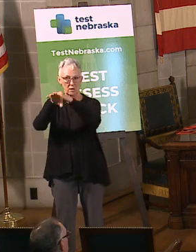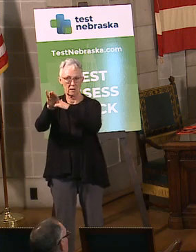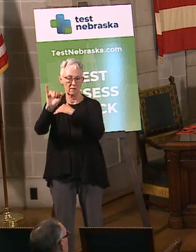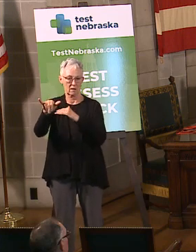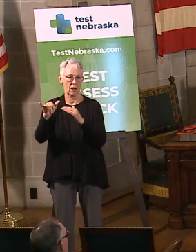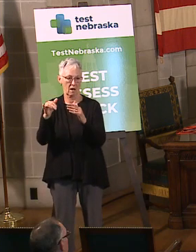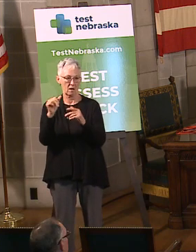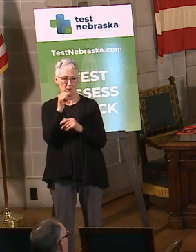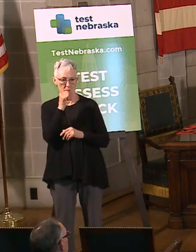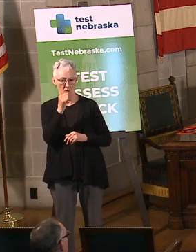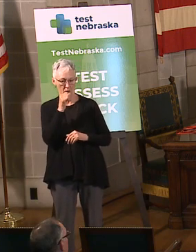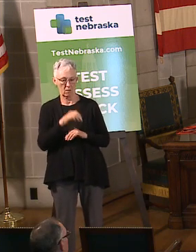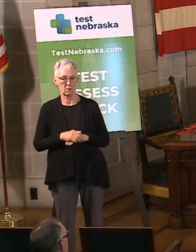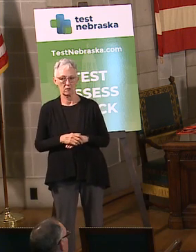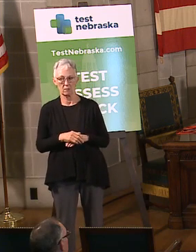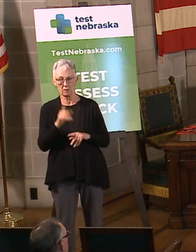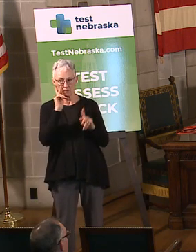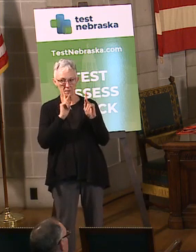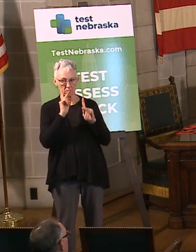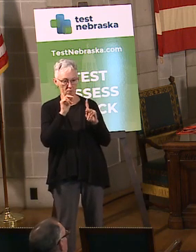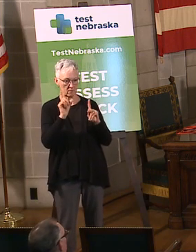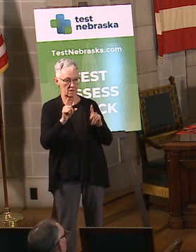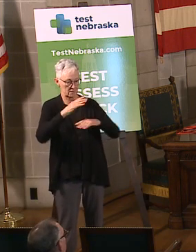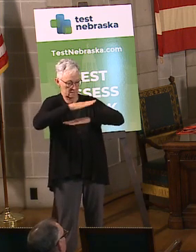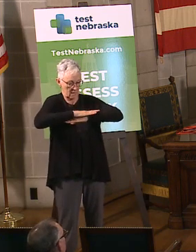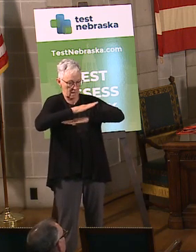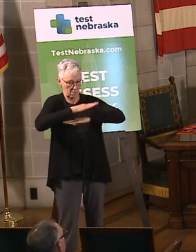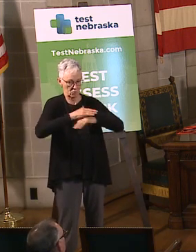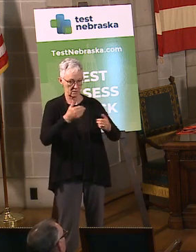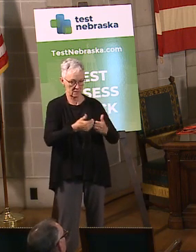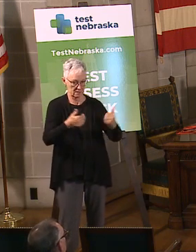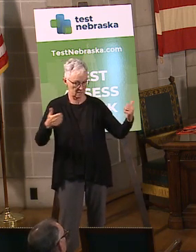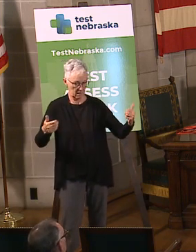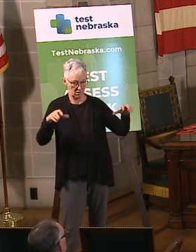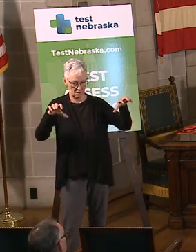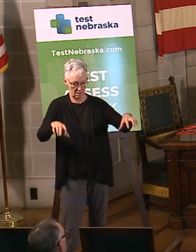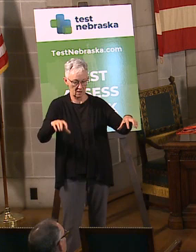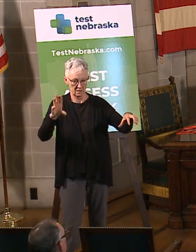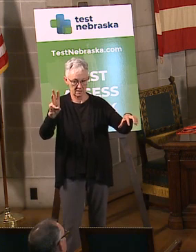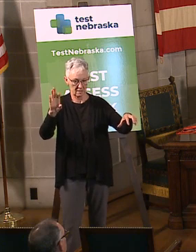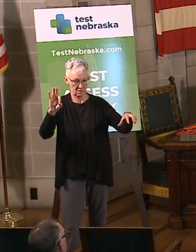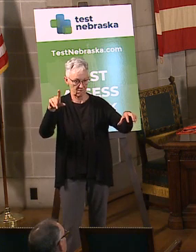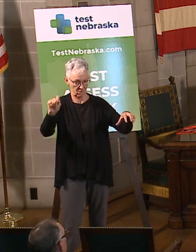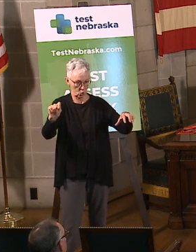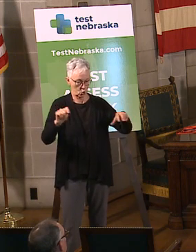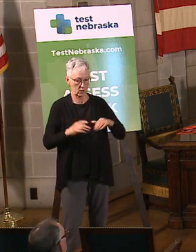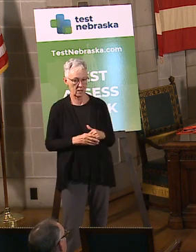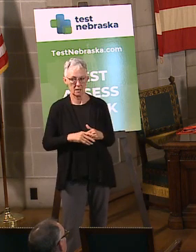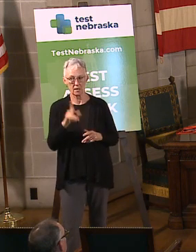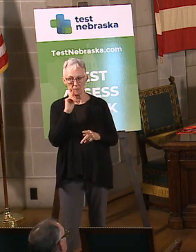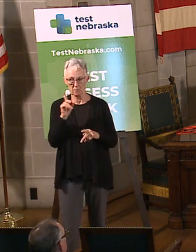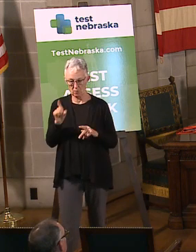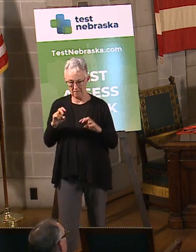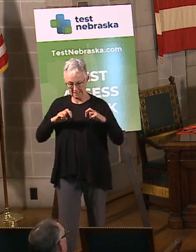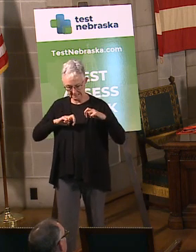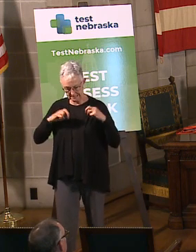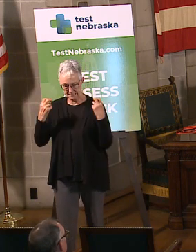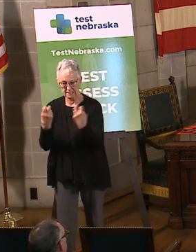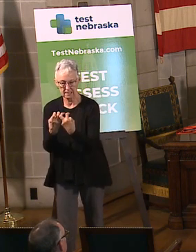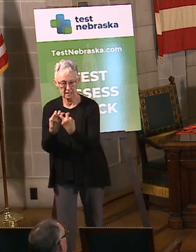tables. Patrons will have to be seated at tables. You will not be able to consume food at the bar seating